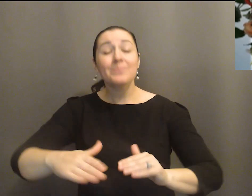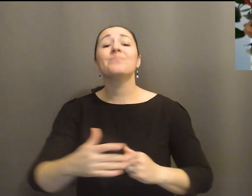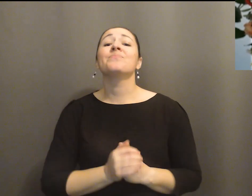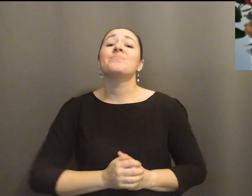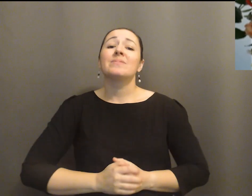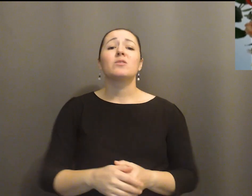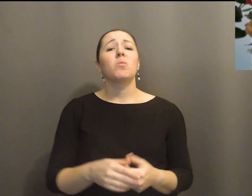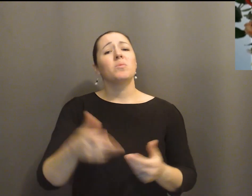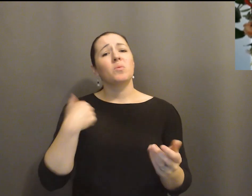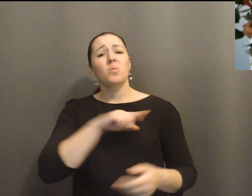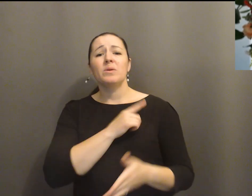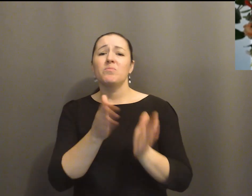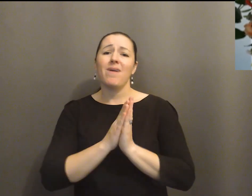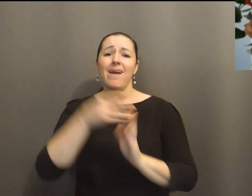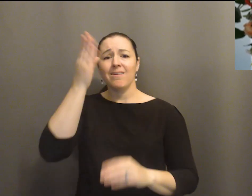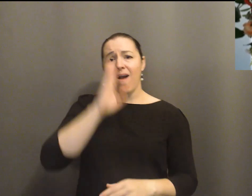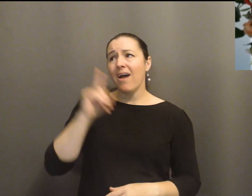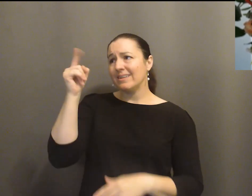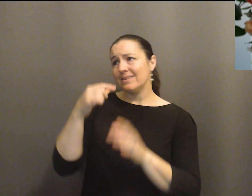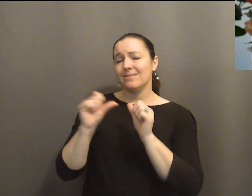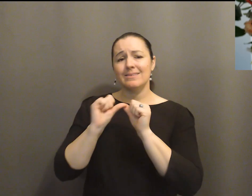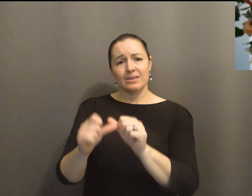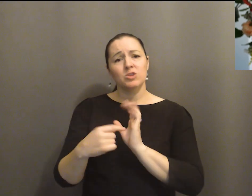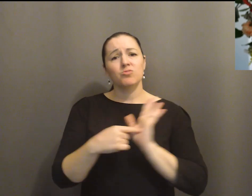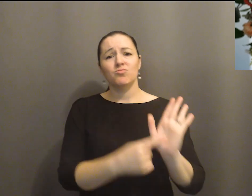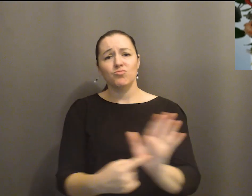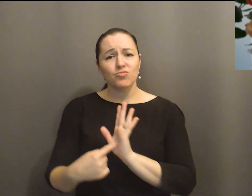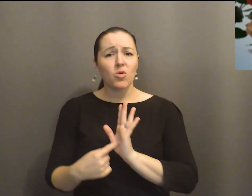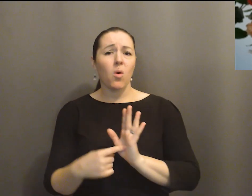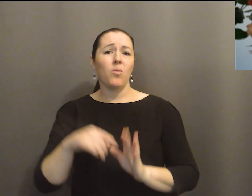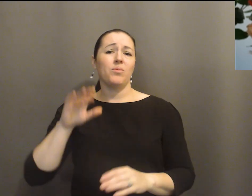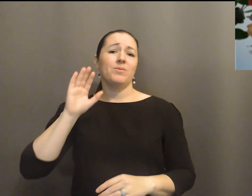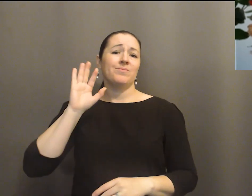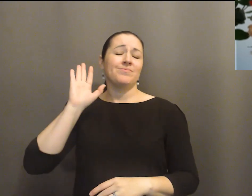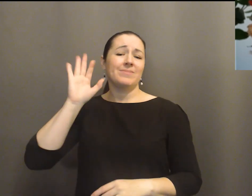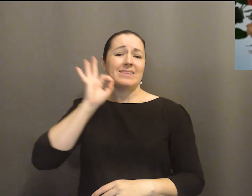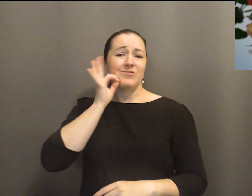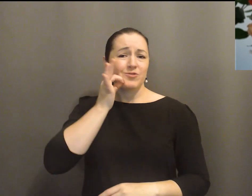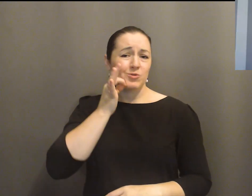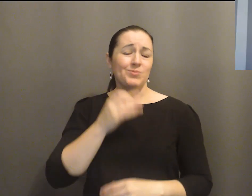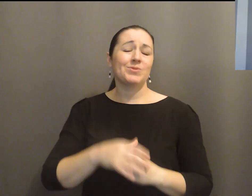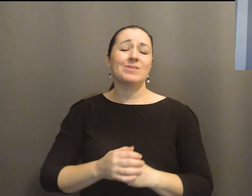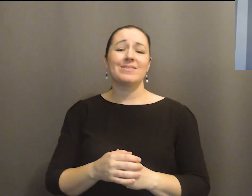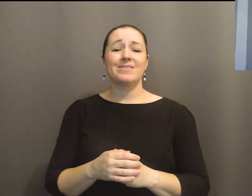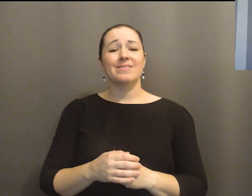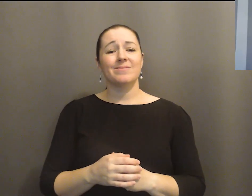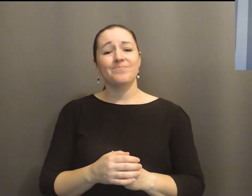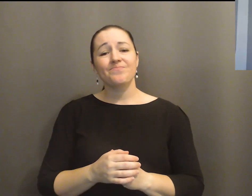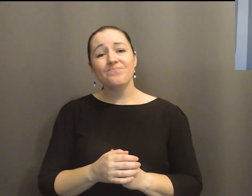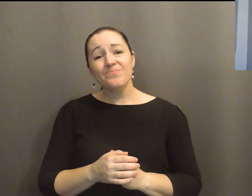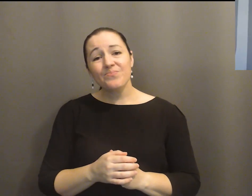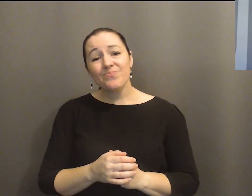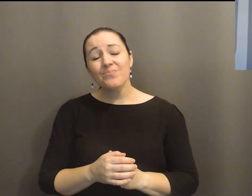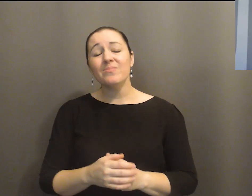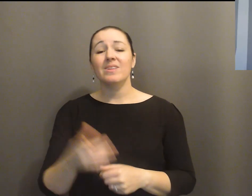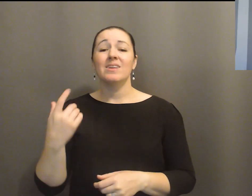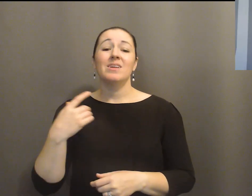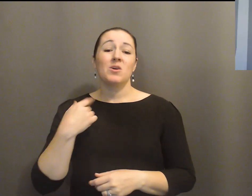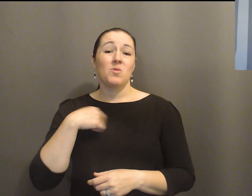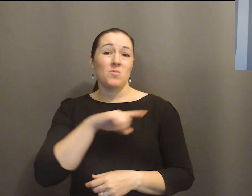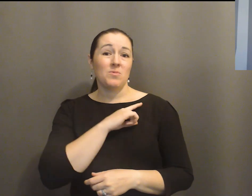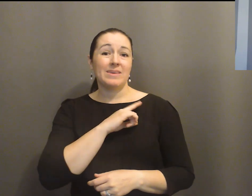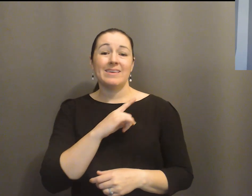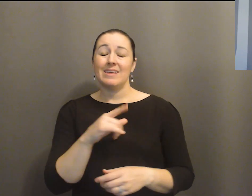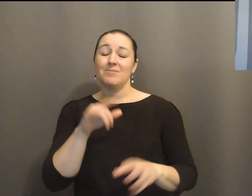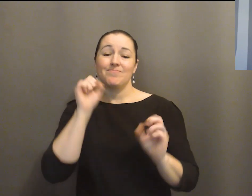God would continue To reveal his fruits Of the spirit That are truly A gift onto us We just had the Amazing opportunity To go